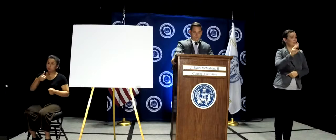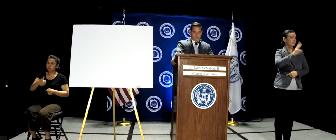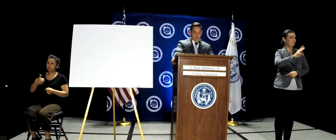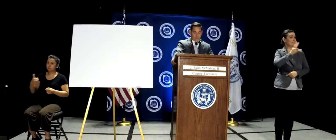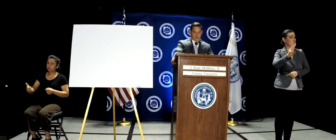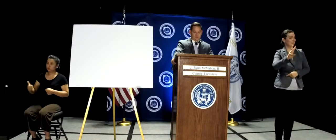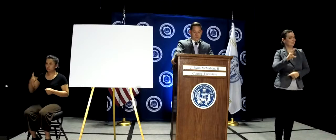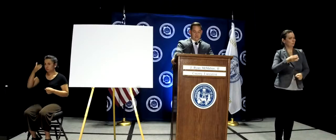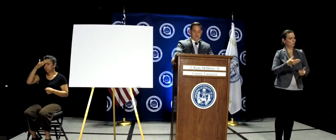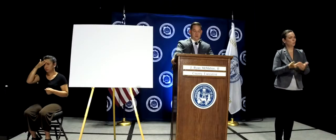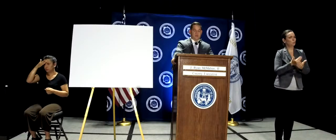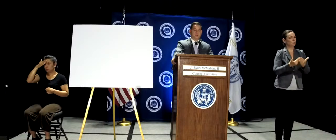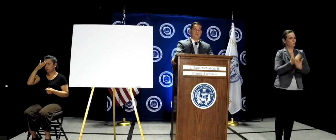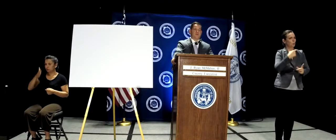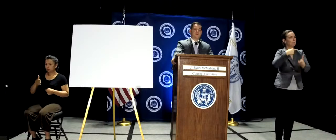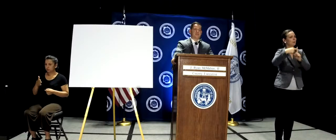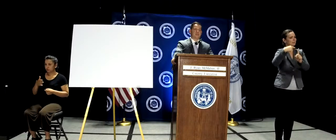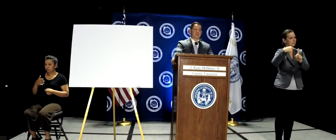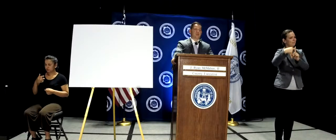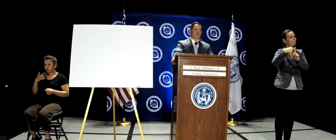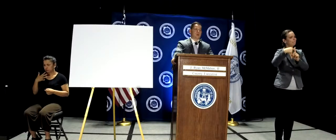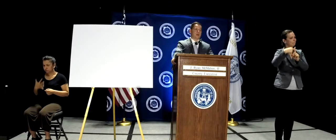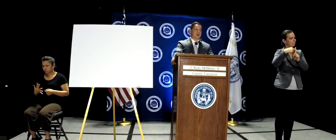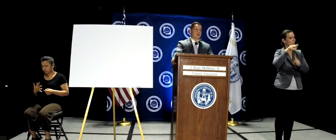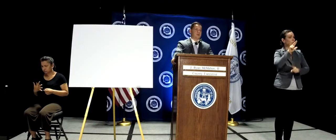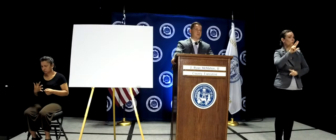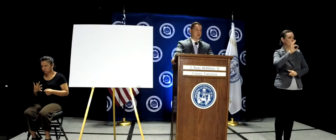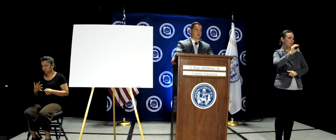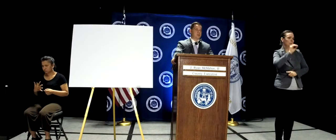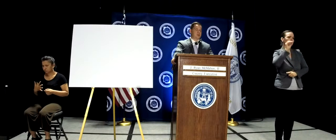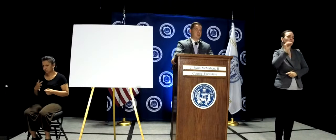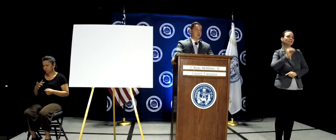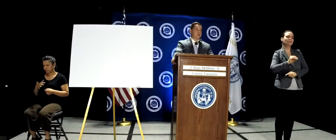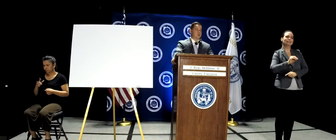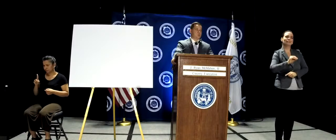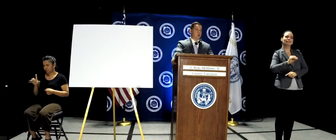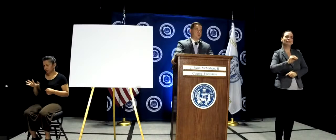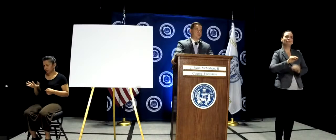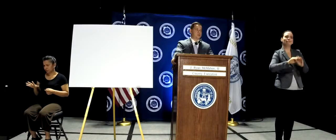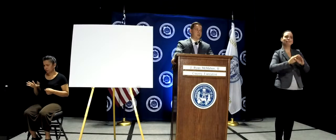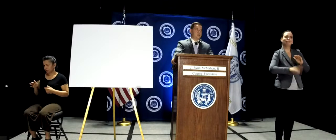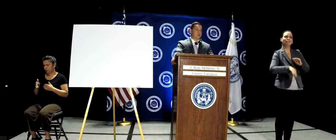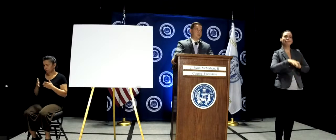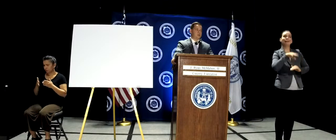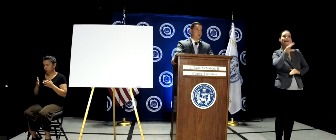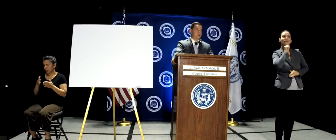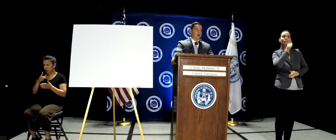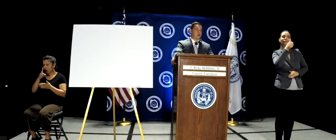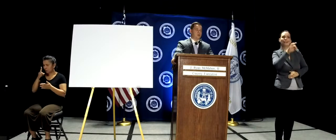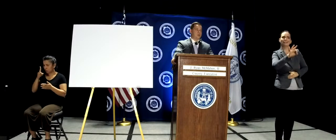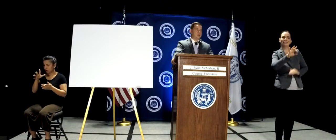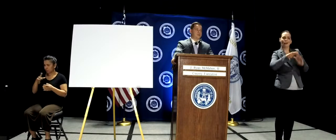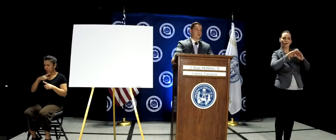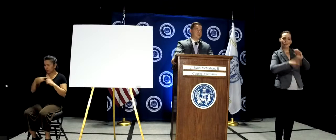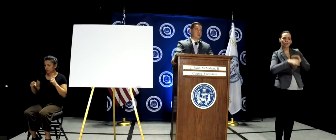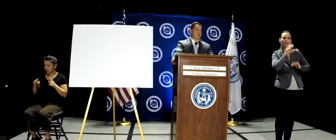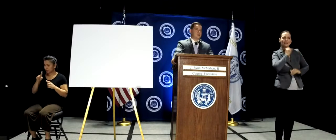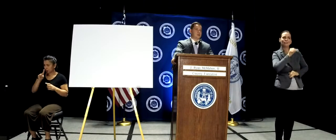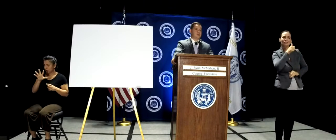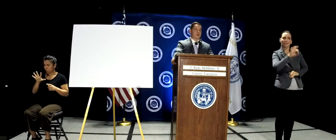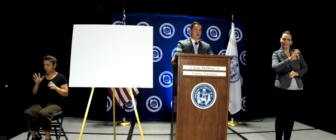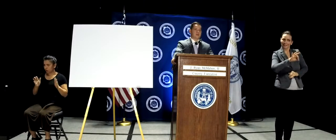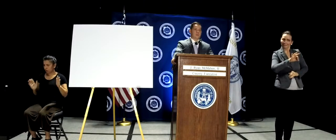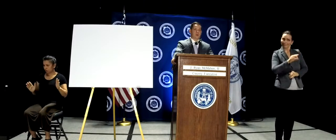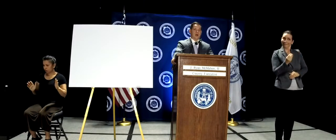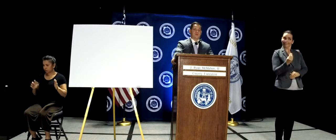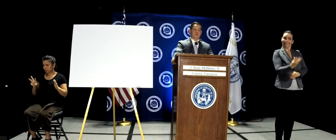age. Specifically 15 to 29 years of age. This is where we're seeing a lot of our new cases.